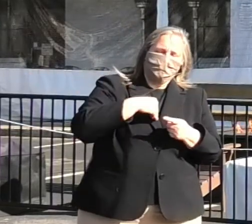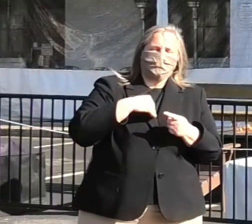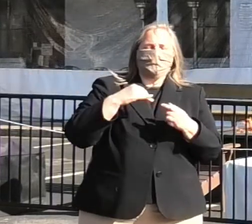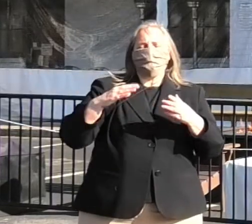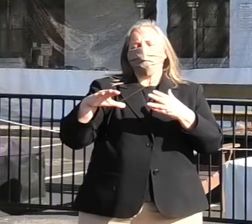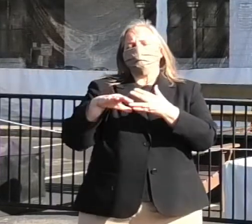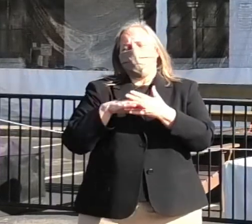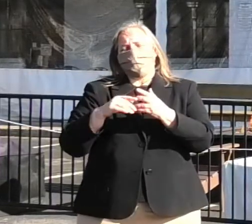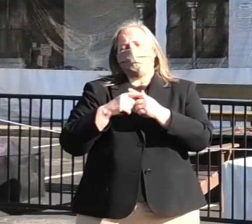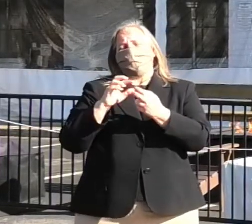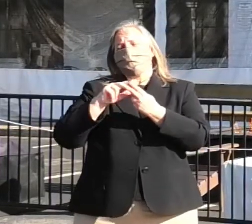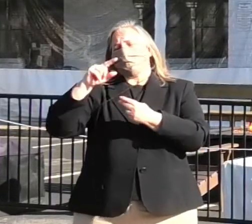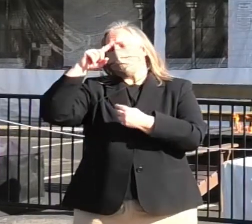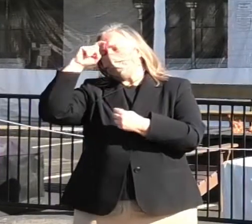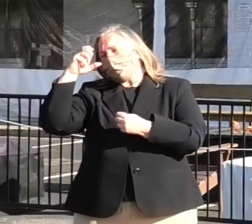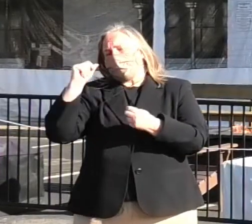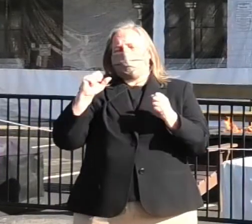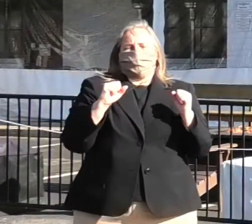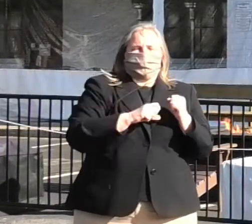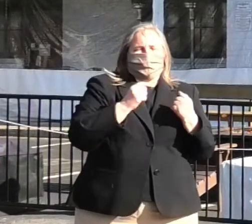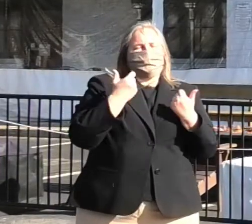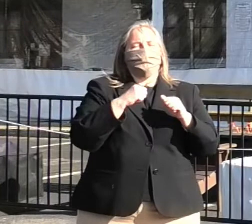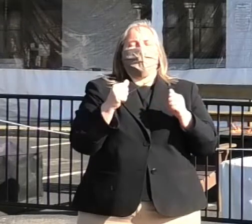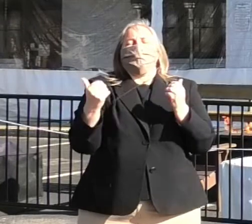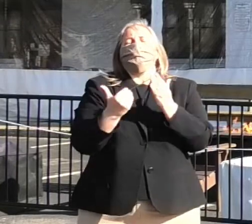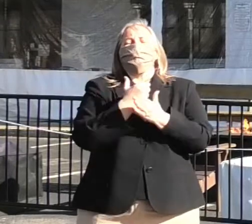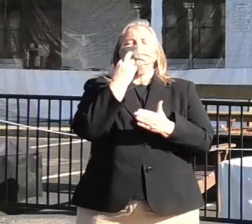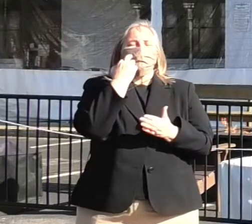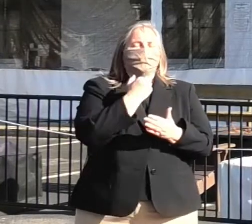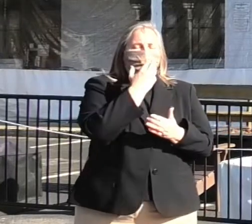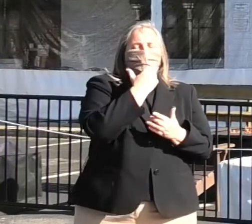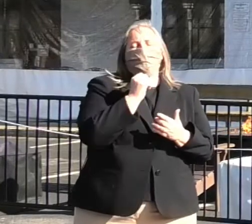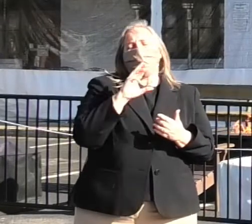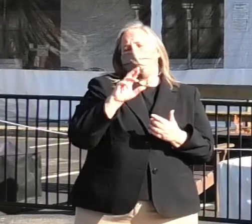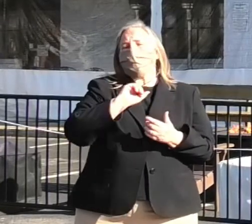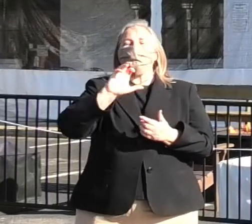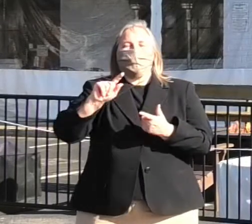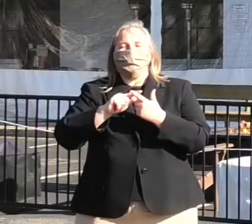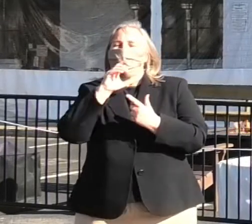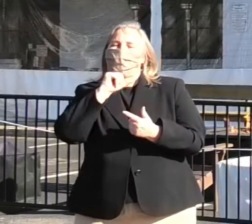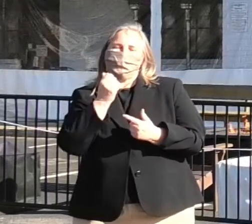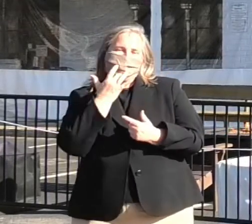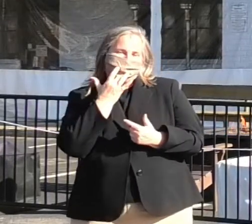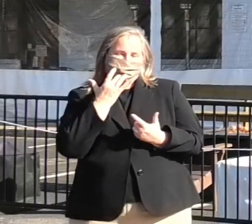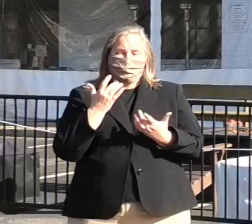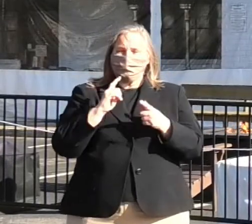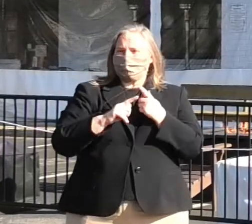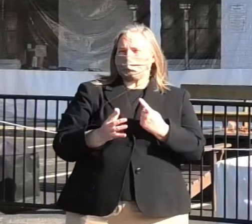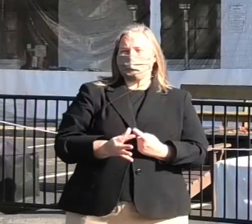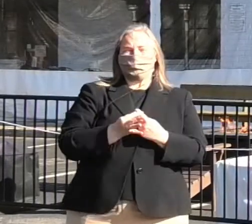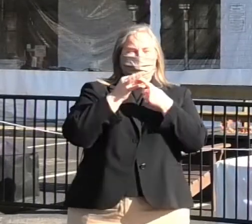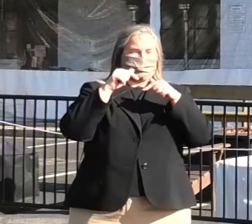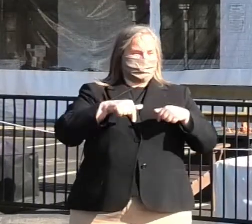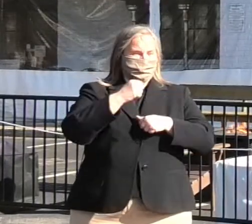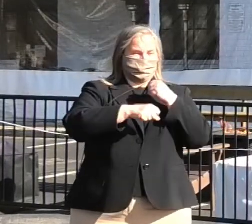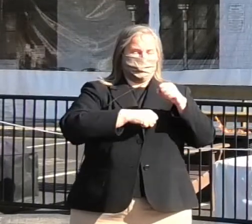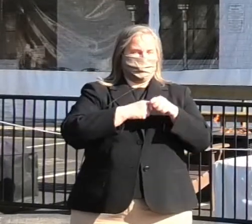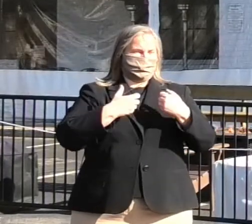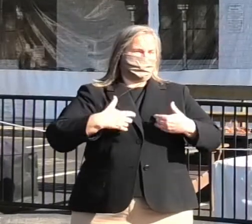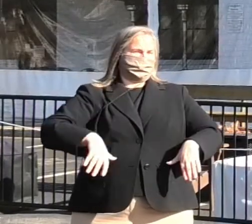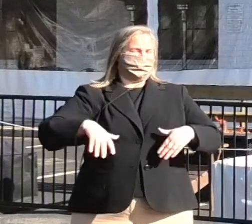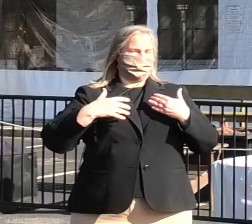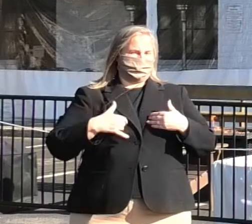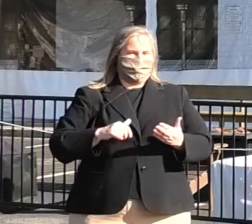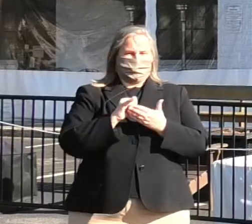winter, and try a new restaurant or just go back to an old favorite. But especially this year, it is an extremely